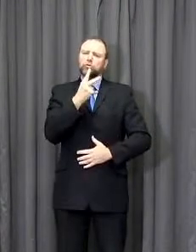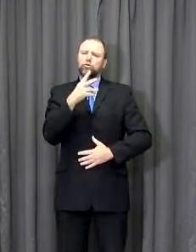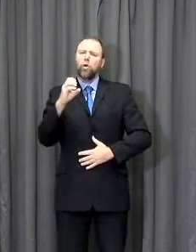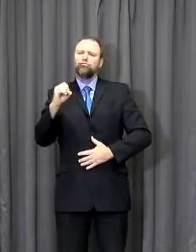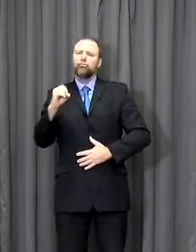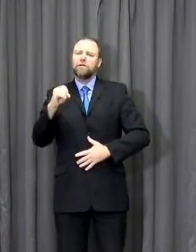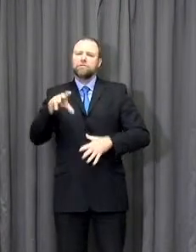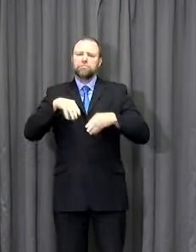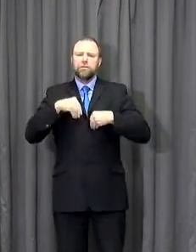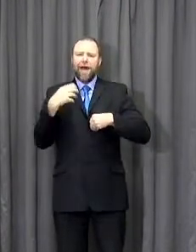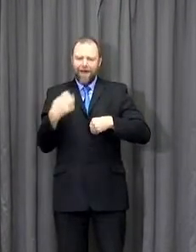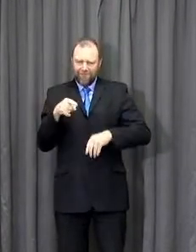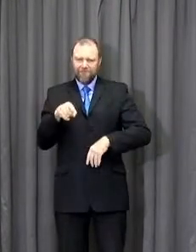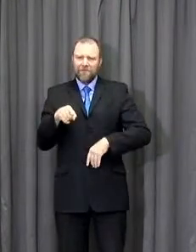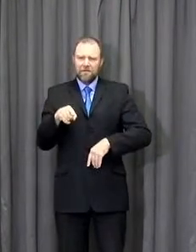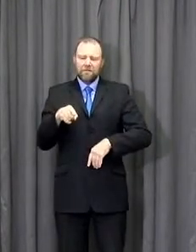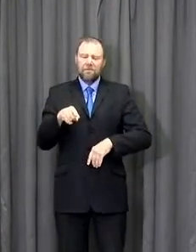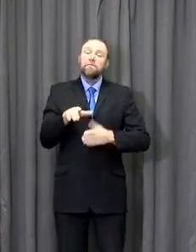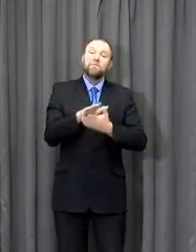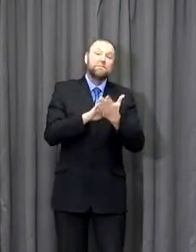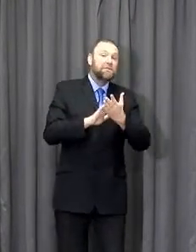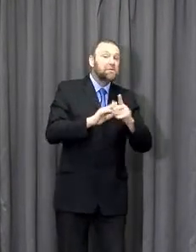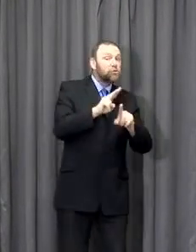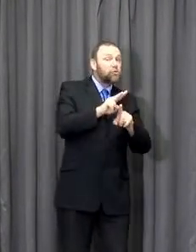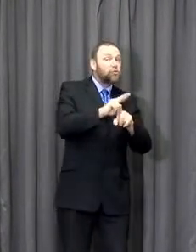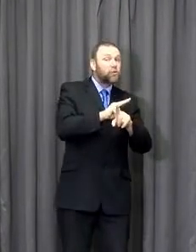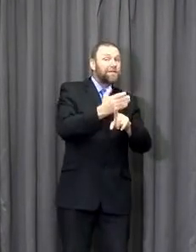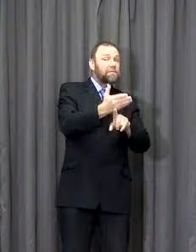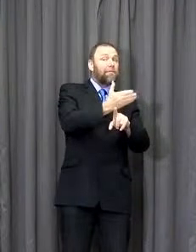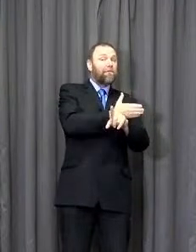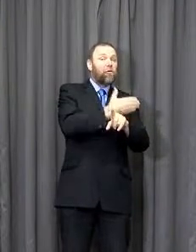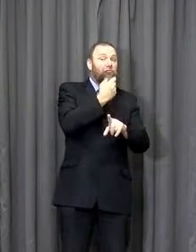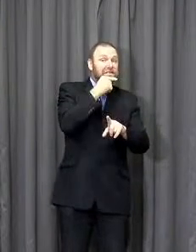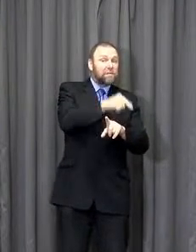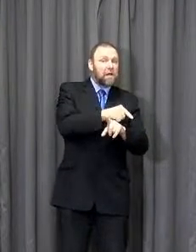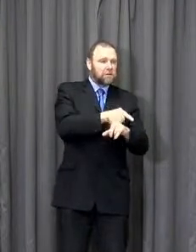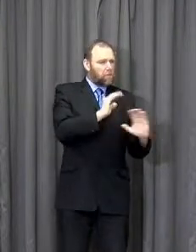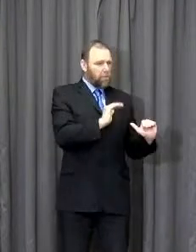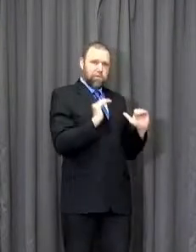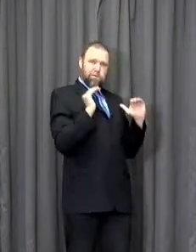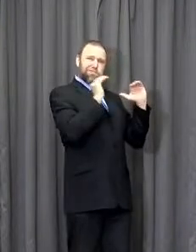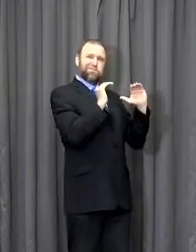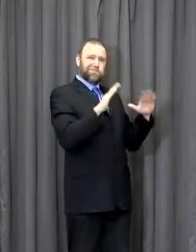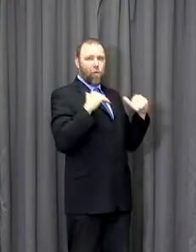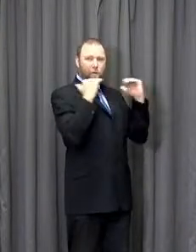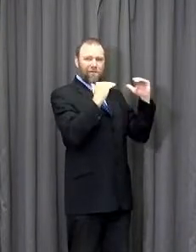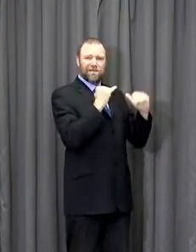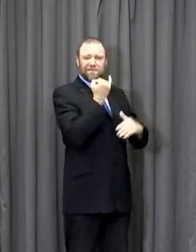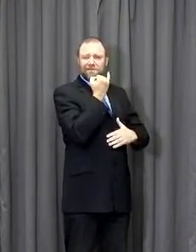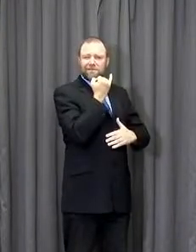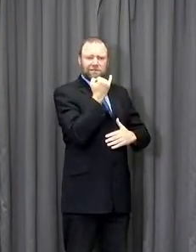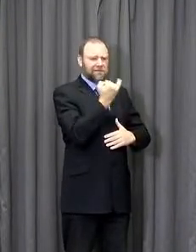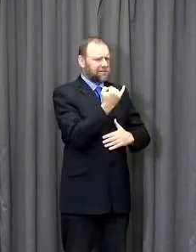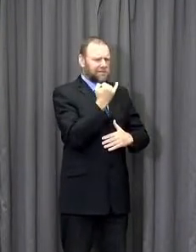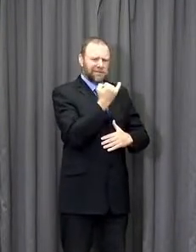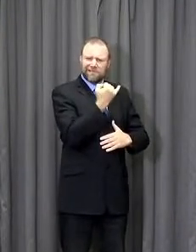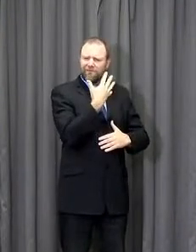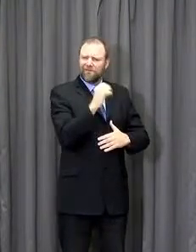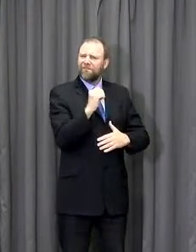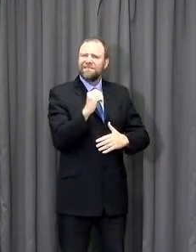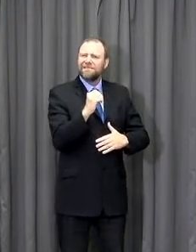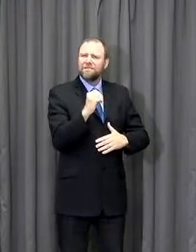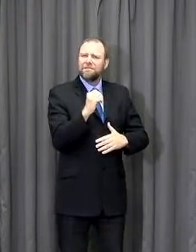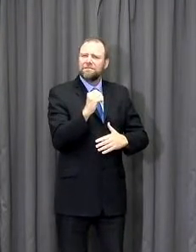about a third of where we were in the 2 weeks before Christmas, when it was well over 600, about 650 cases